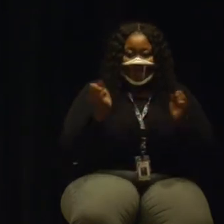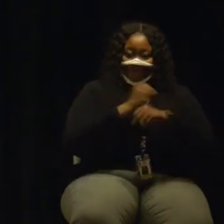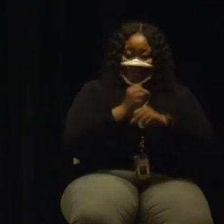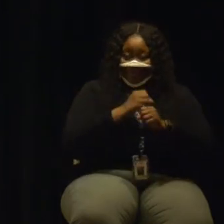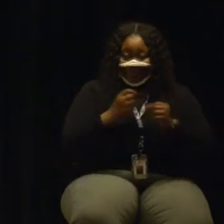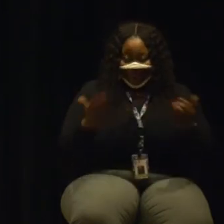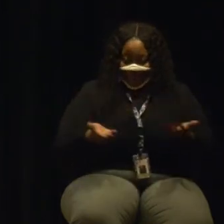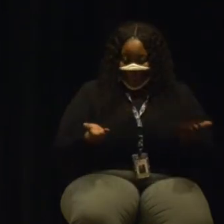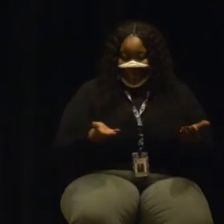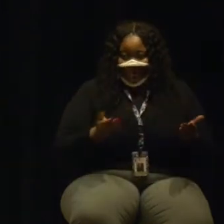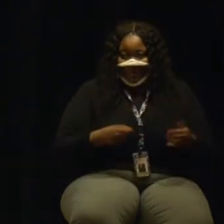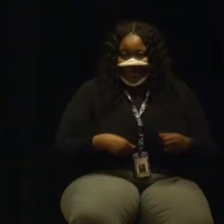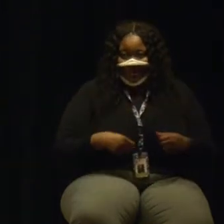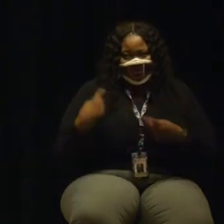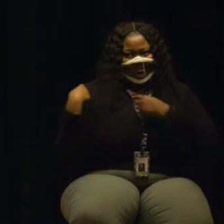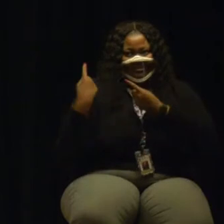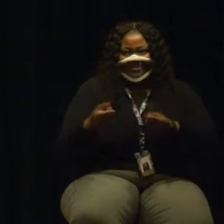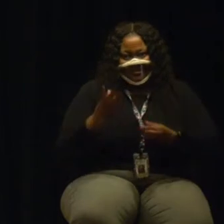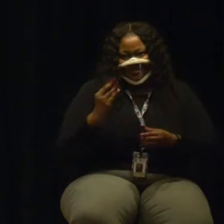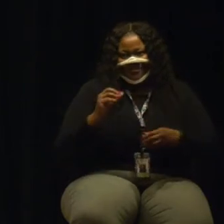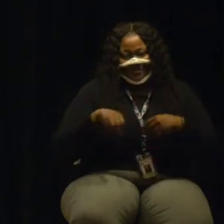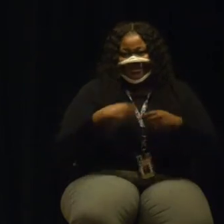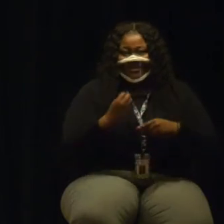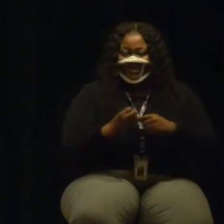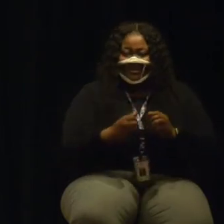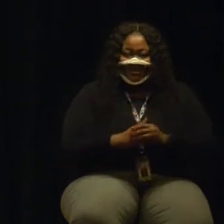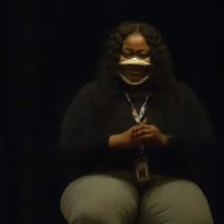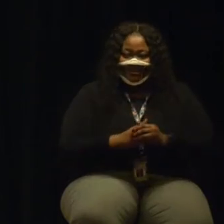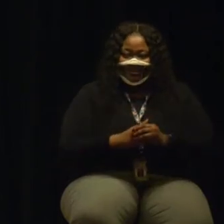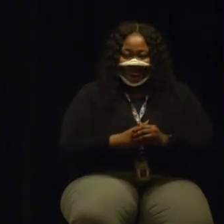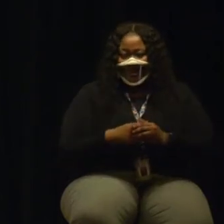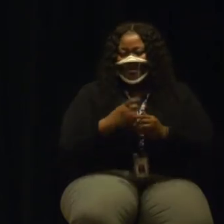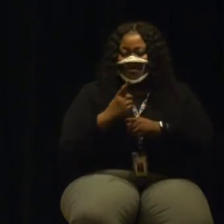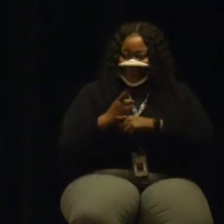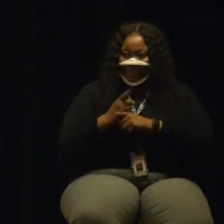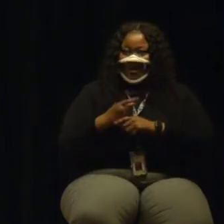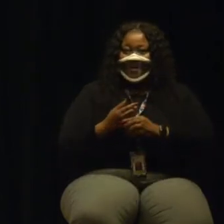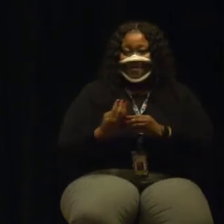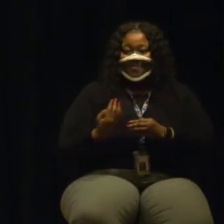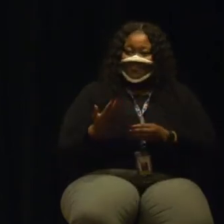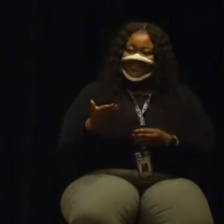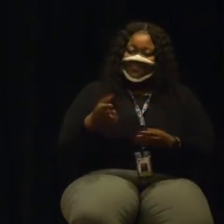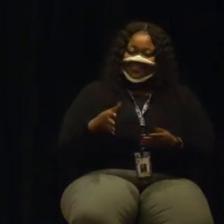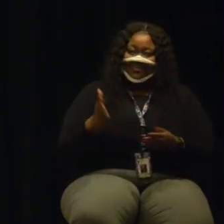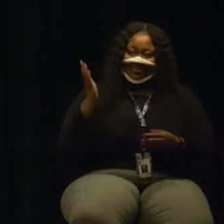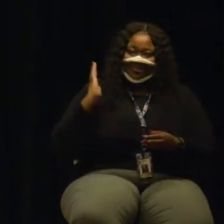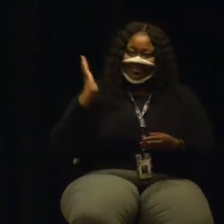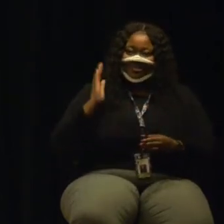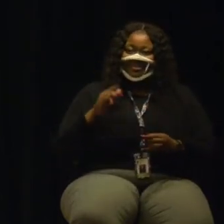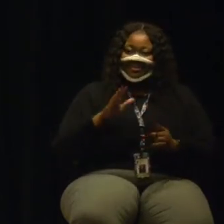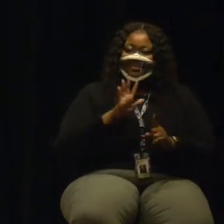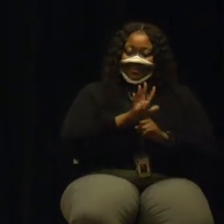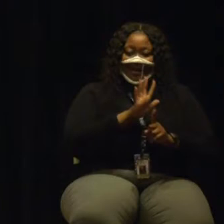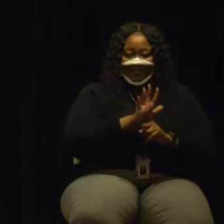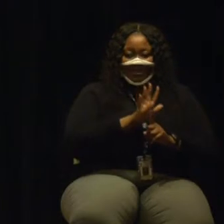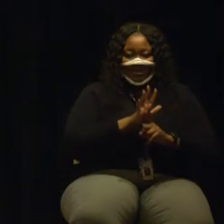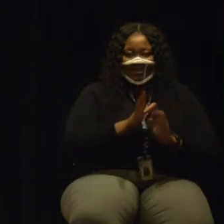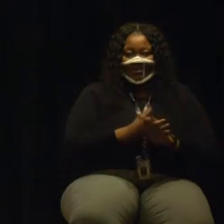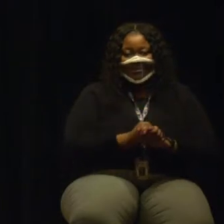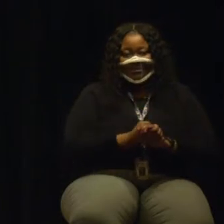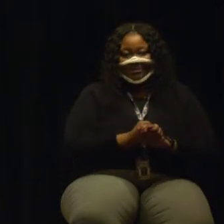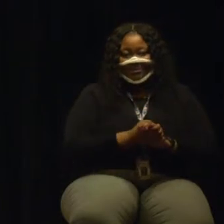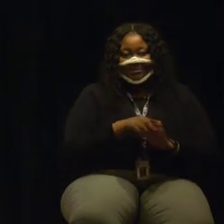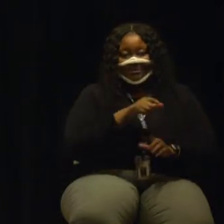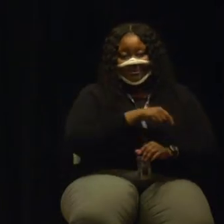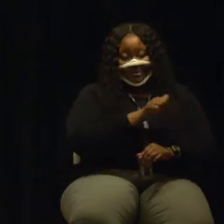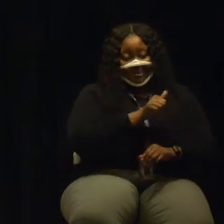in at least 50 years. I'm just going to go out on a limb. Yeah, so back when it was really popular, probably. Yeah, right. Horse racing and boxing. Adrian and Jason are